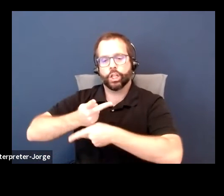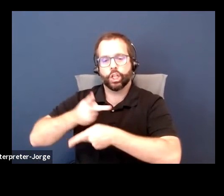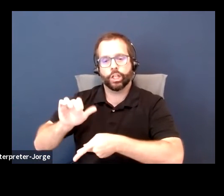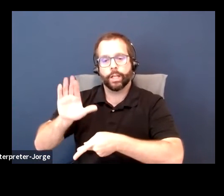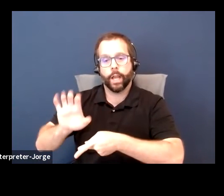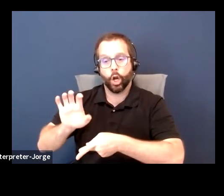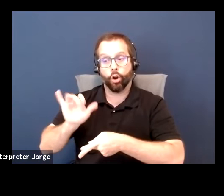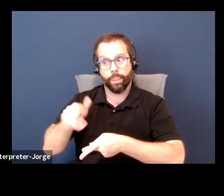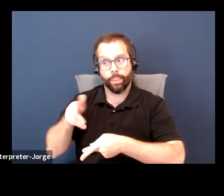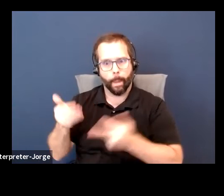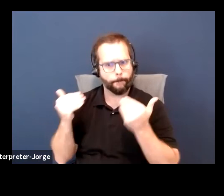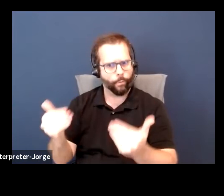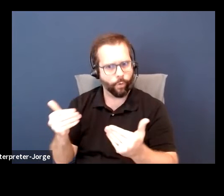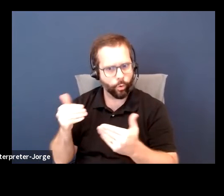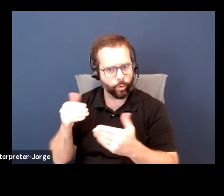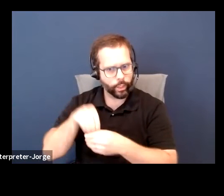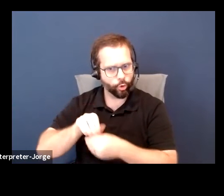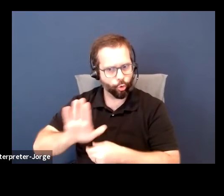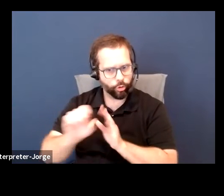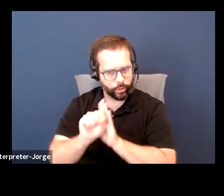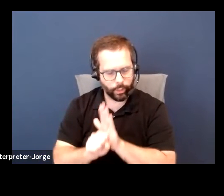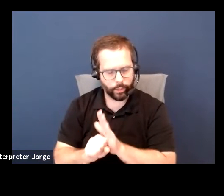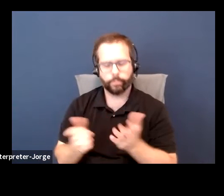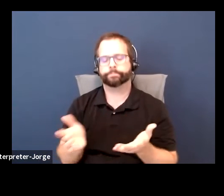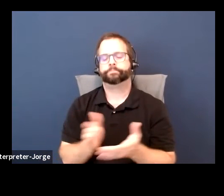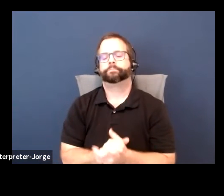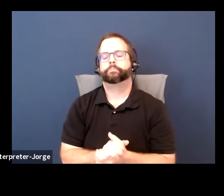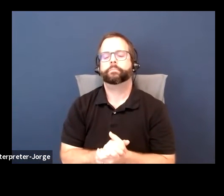within your state. So if